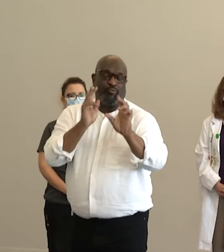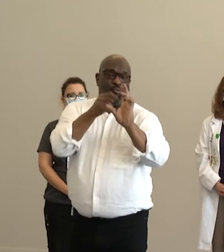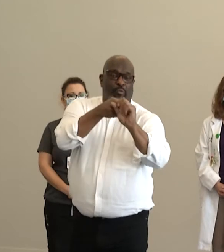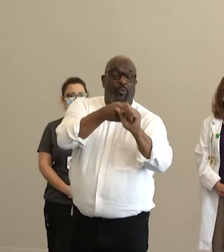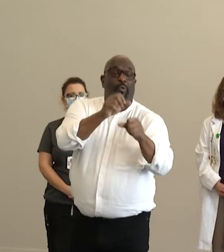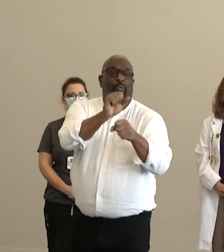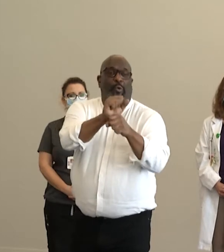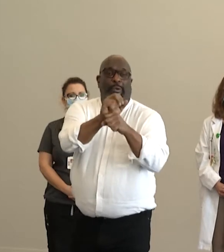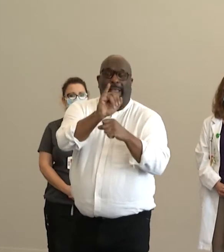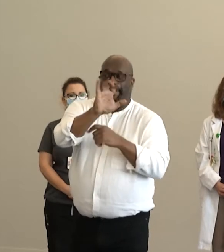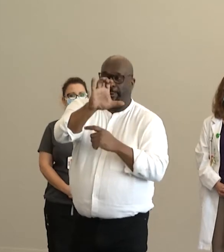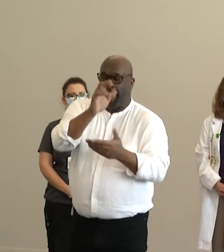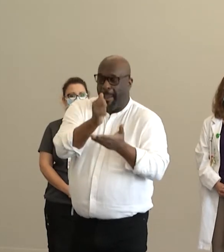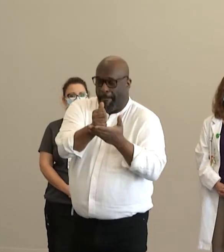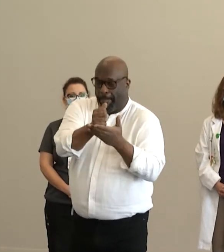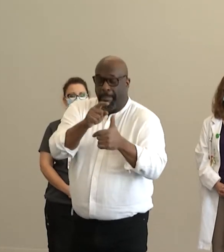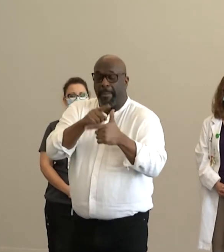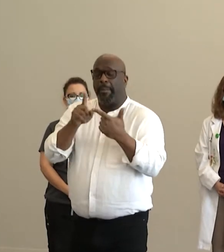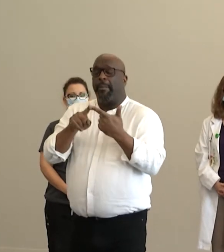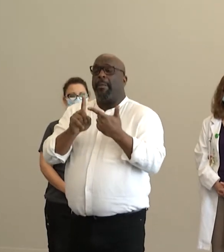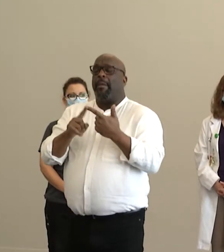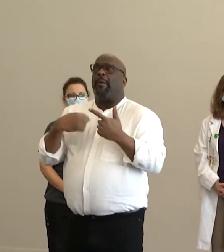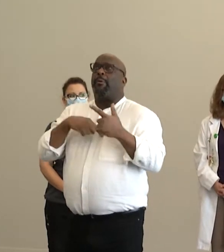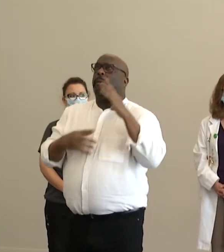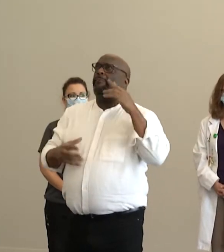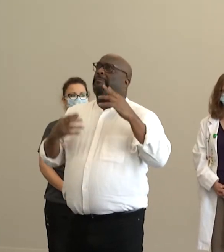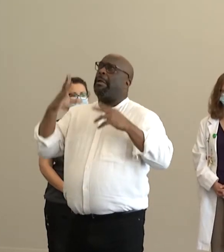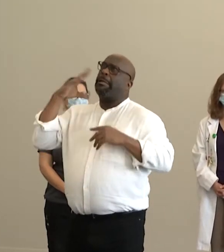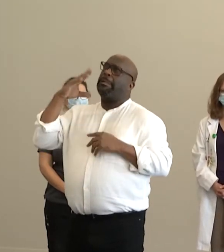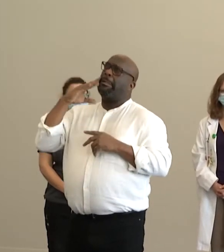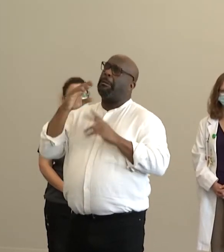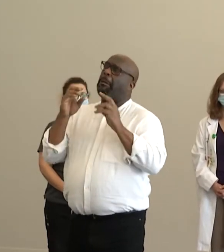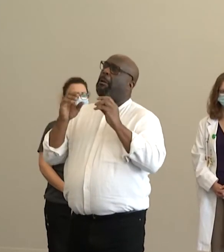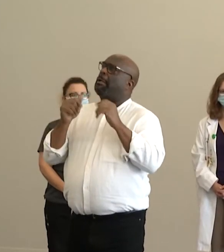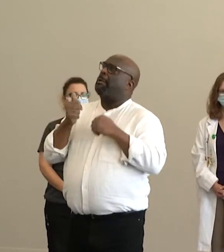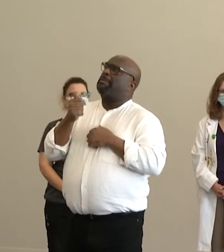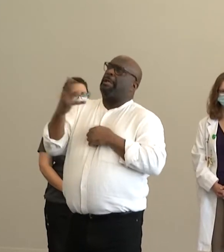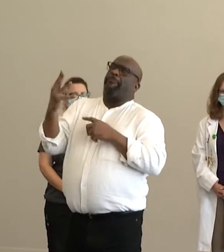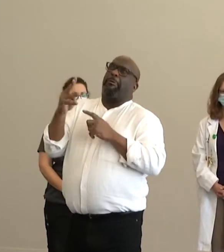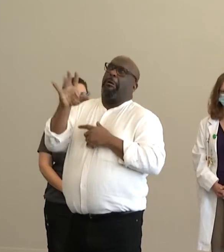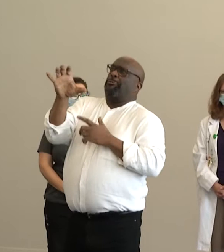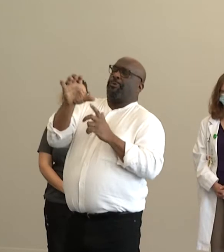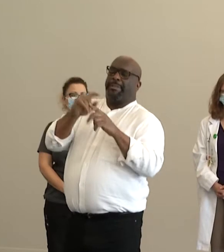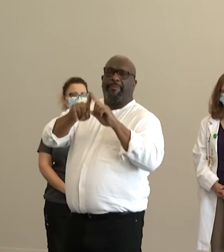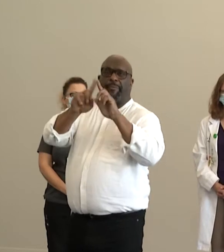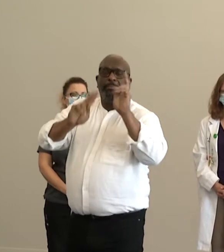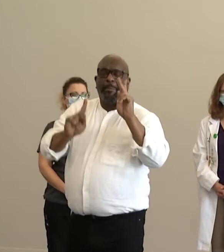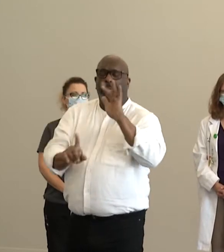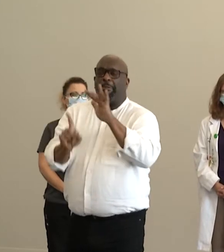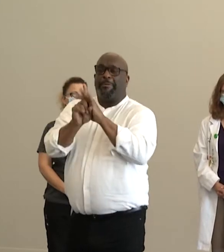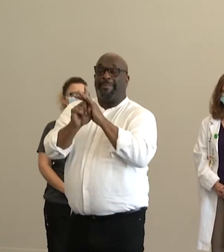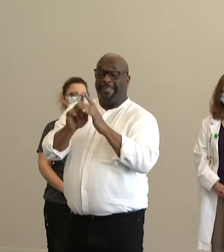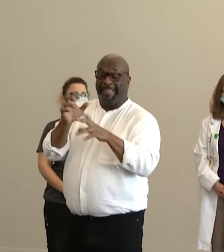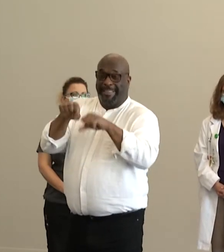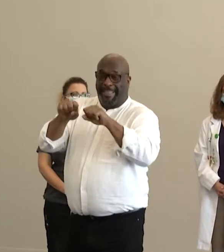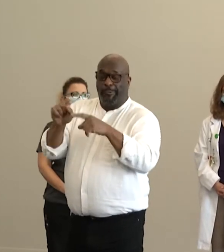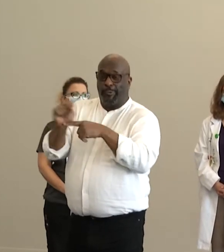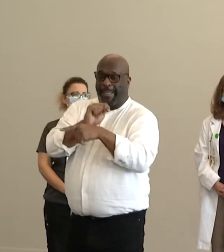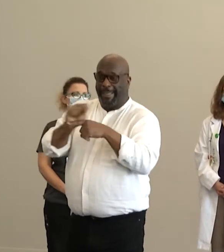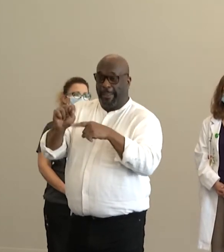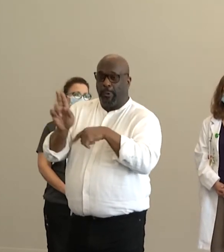ICUs and help. There's been over hundreds of people that have been trained using